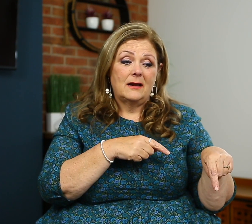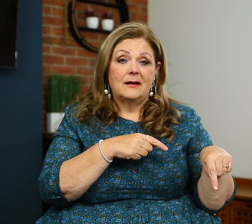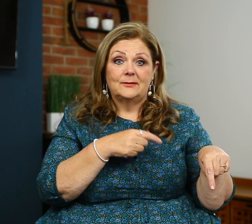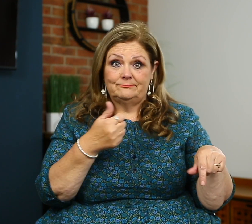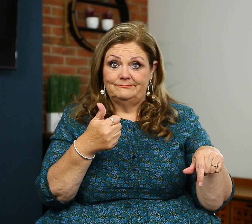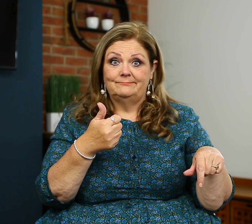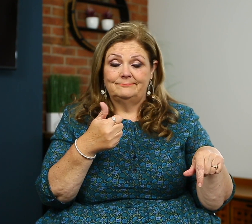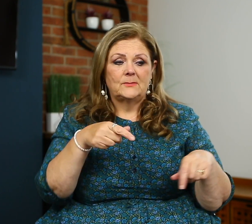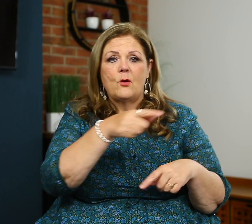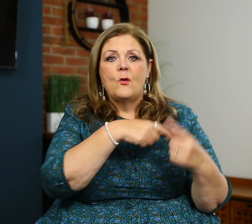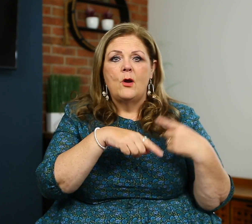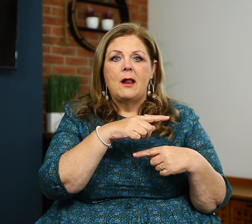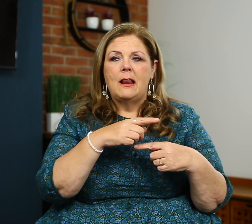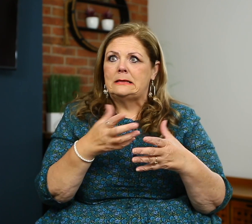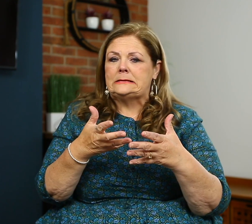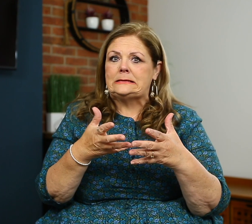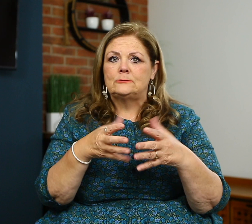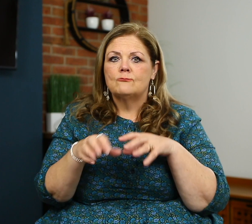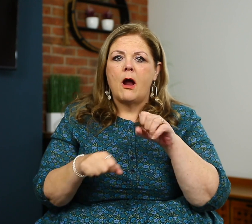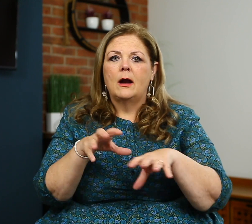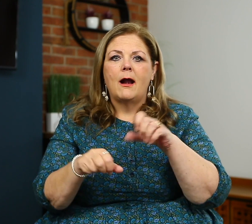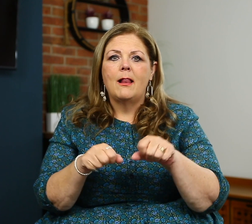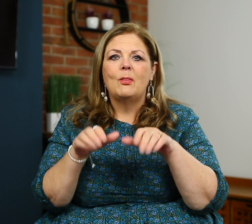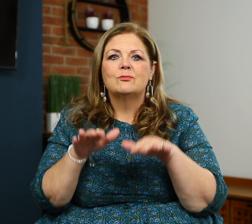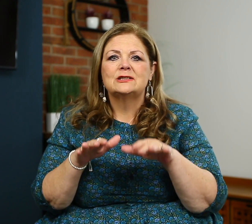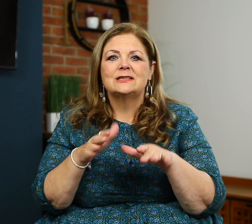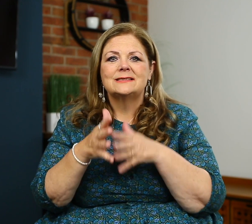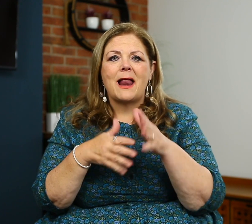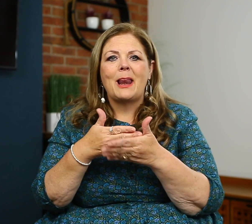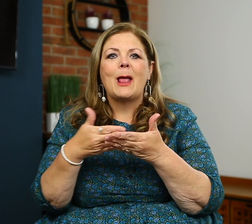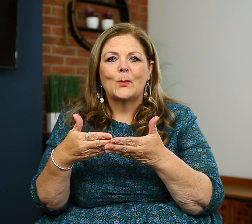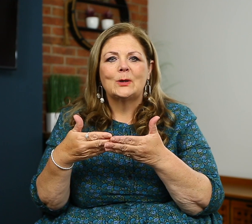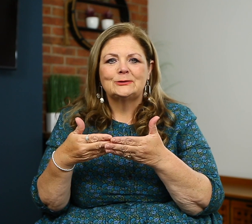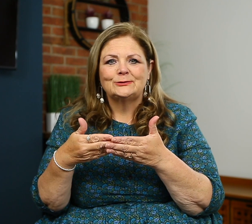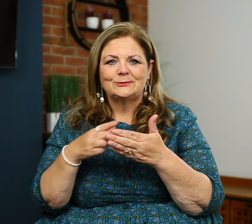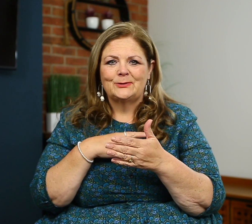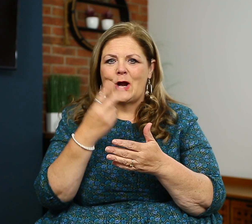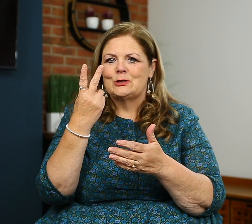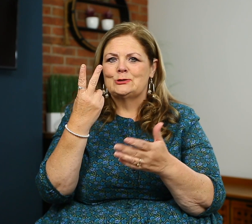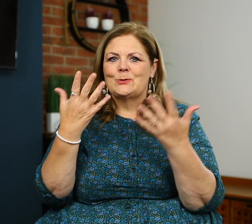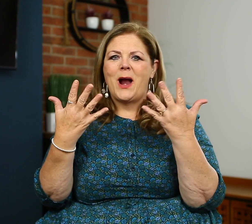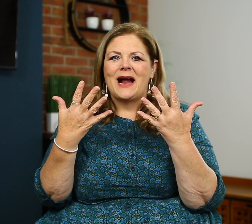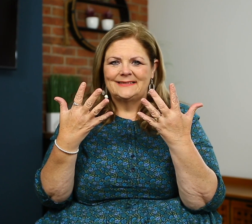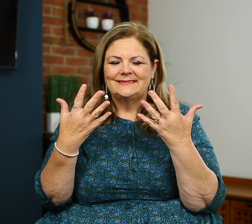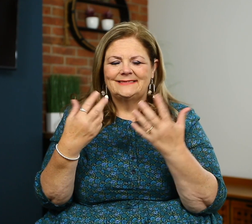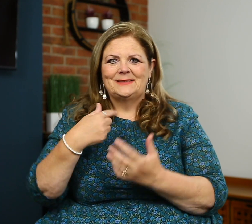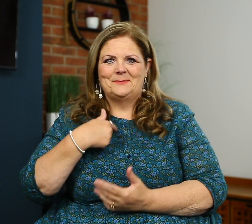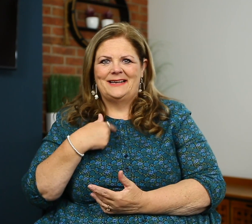they seemed to be struggling. It was quite difficult with learning BSL because of it being two-handed. Obviously Irish Sign